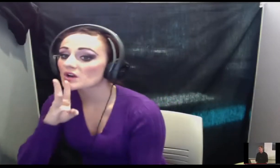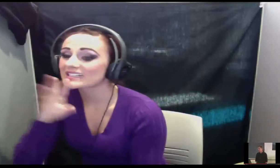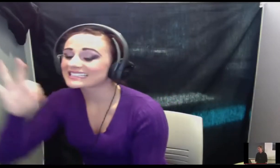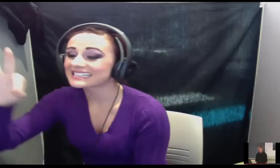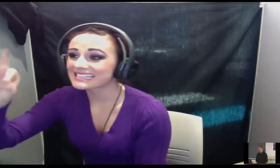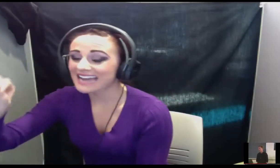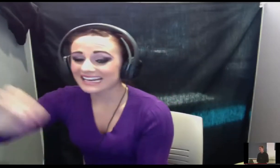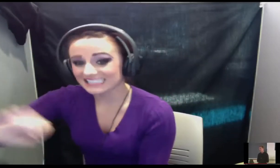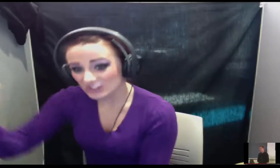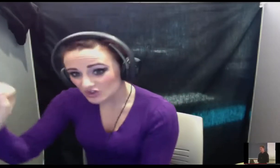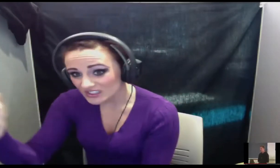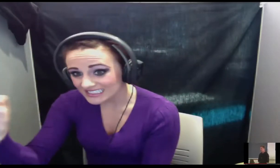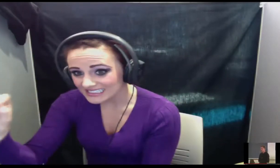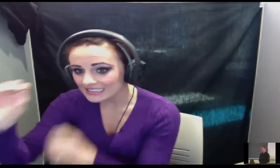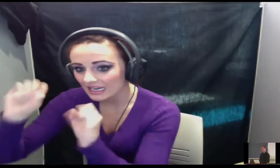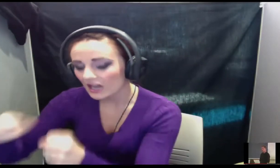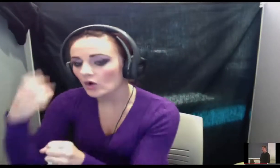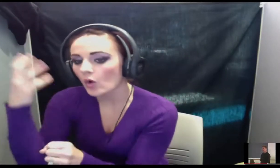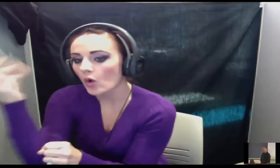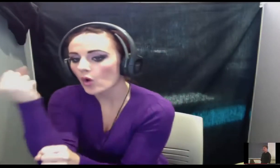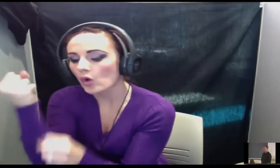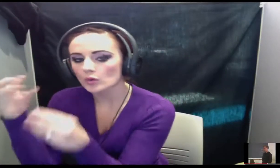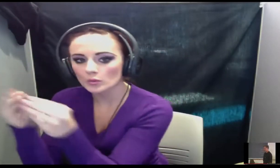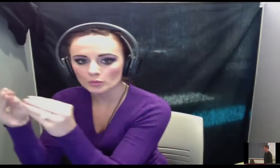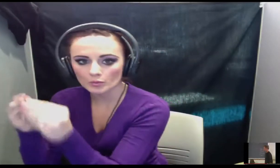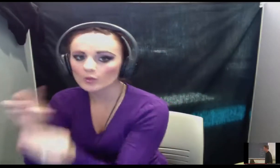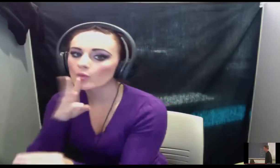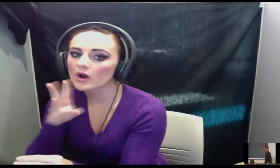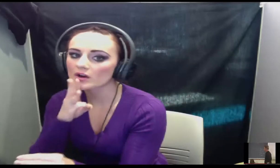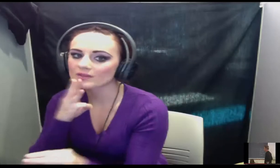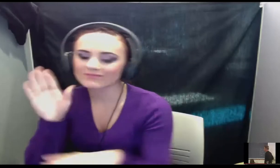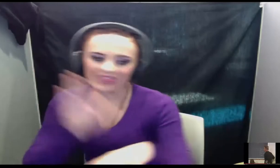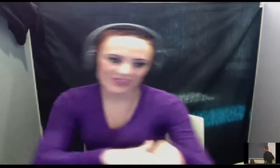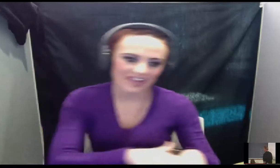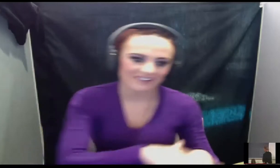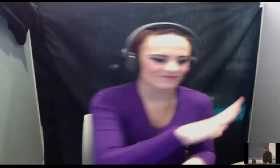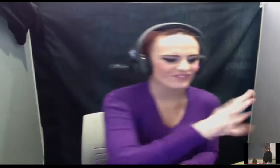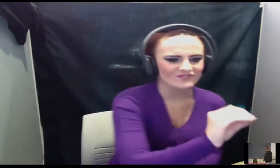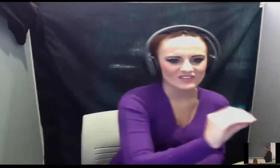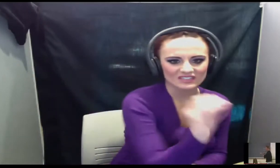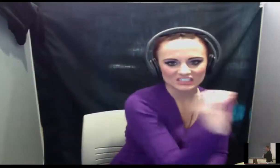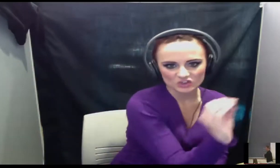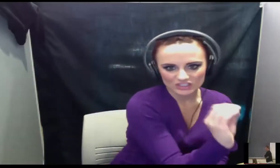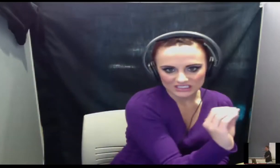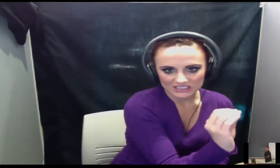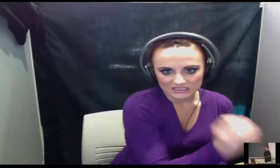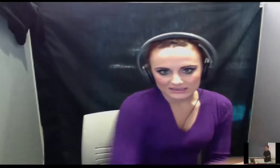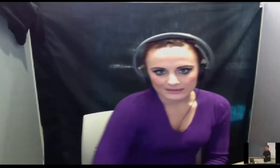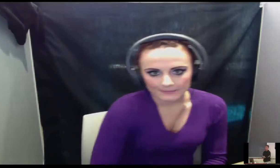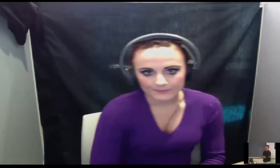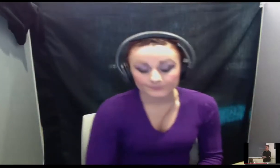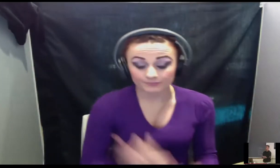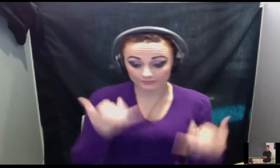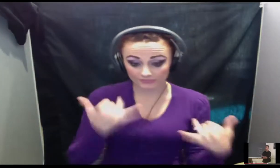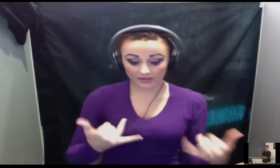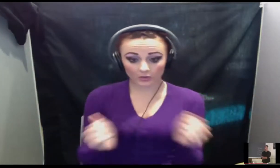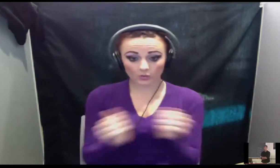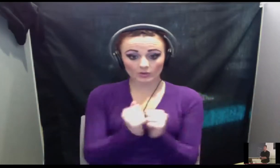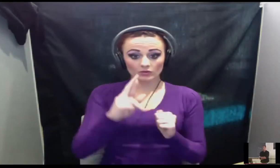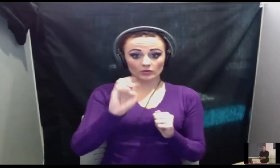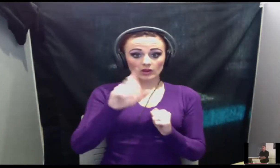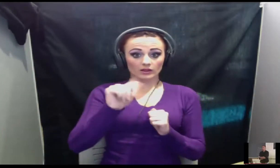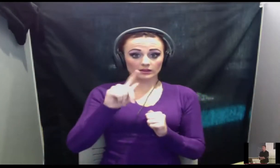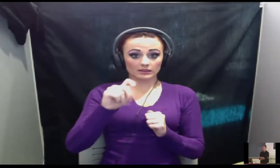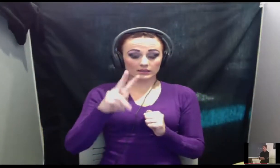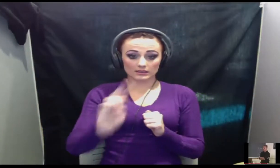degrees because there's more space between the particles. Now, with relative humidity, what this is telling